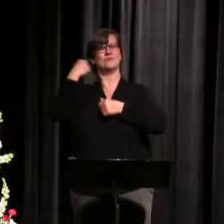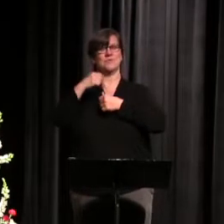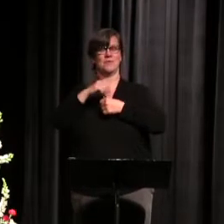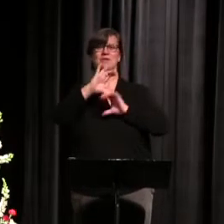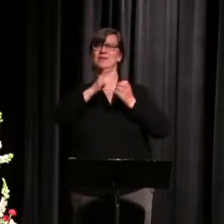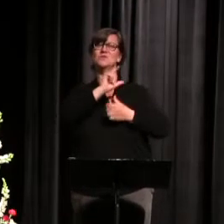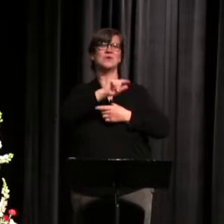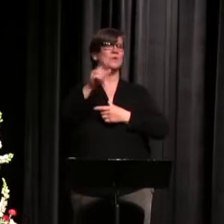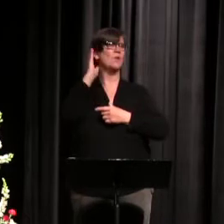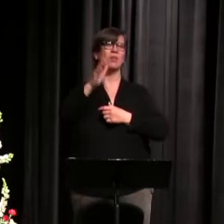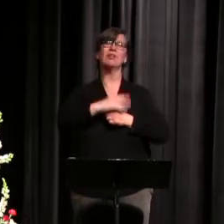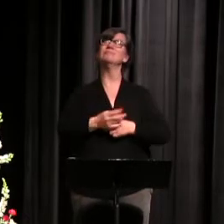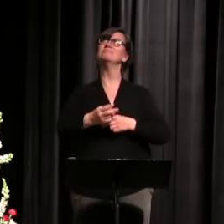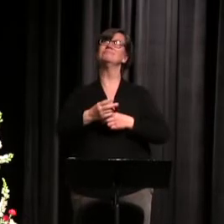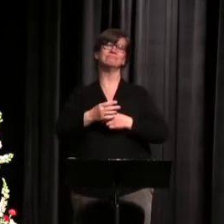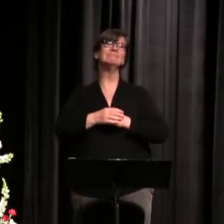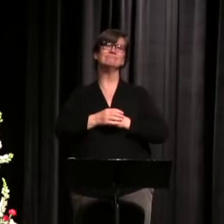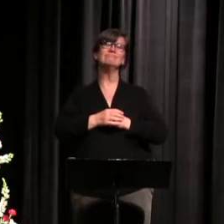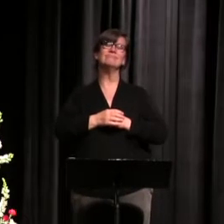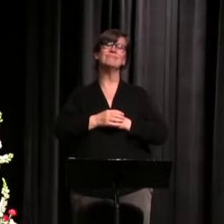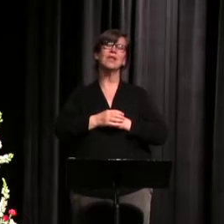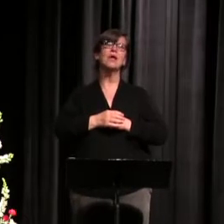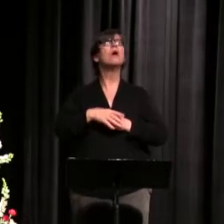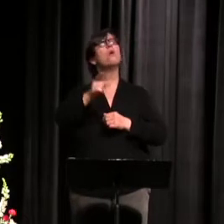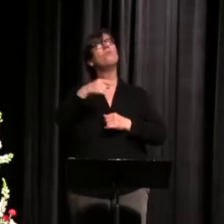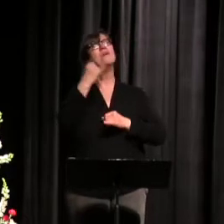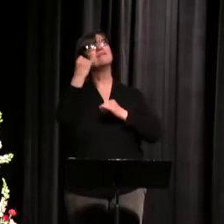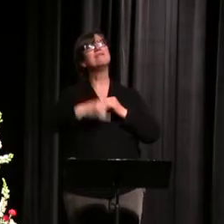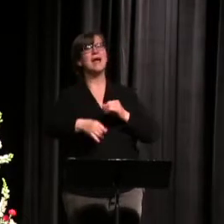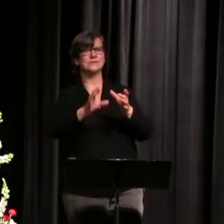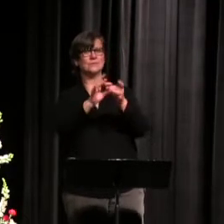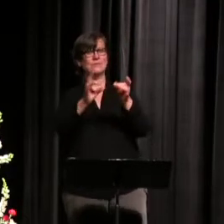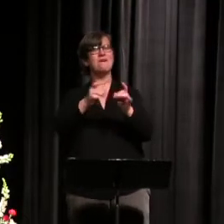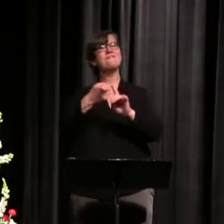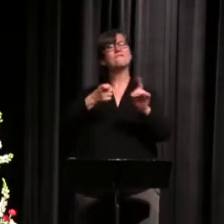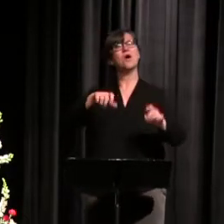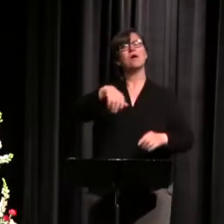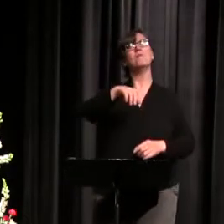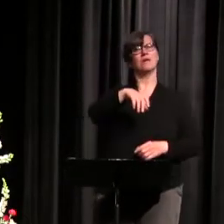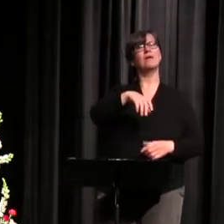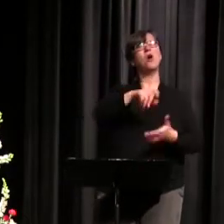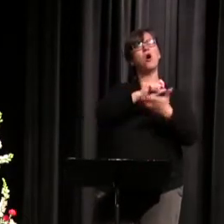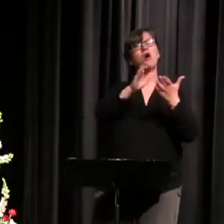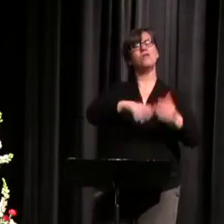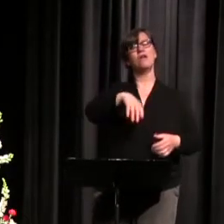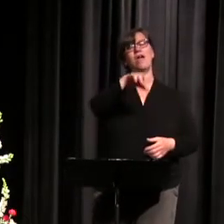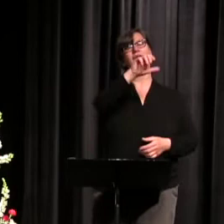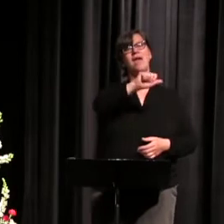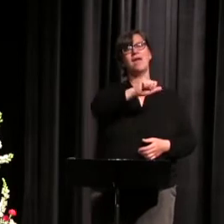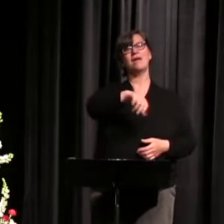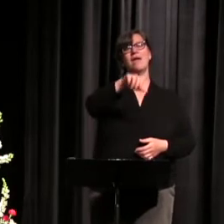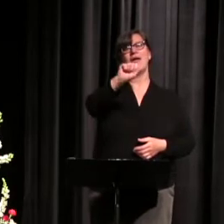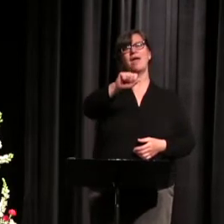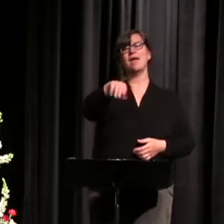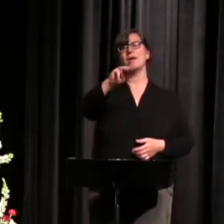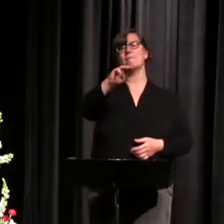I have one final quote from author A.A. Milne to express my feelings toward this